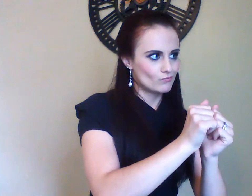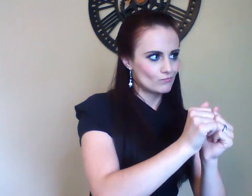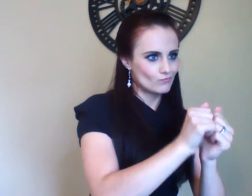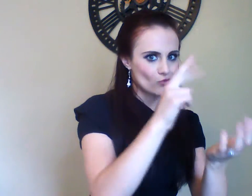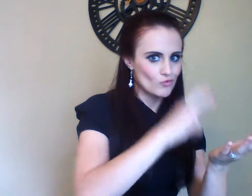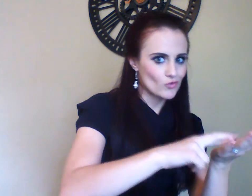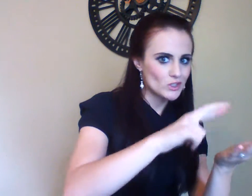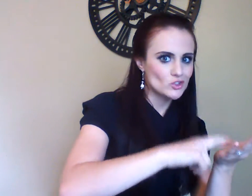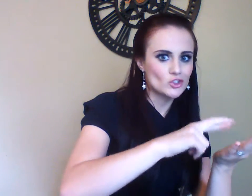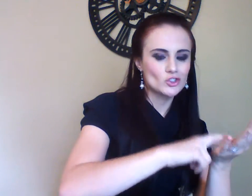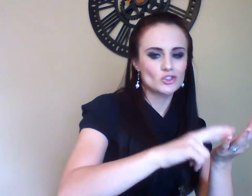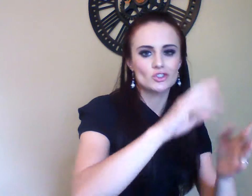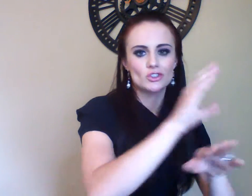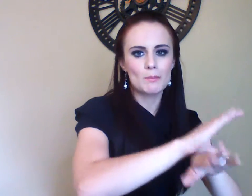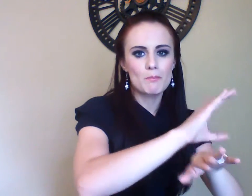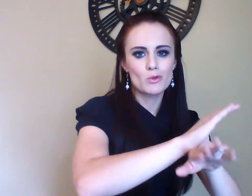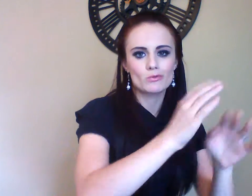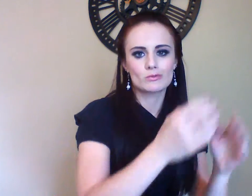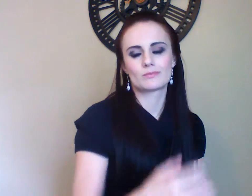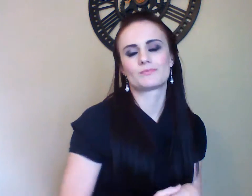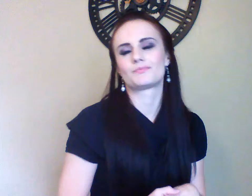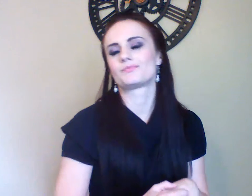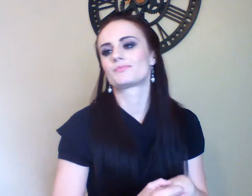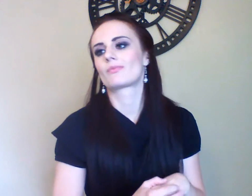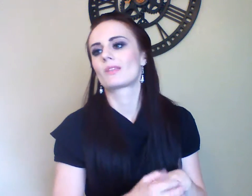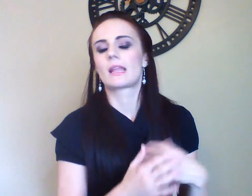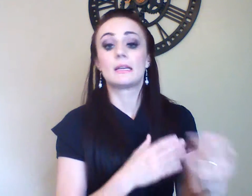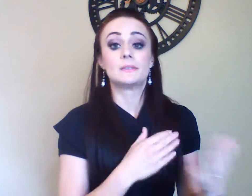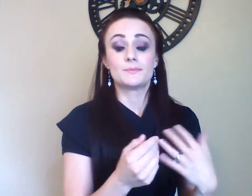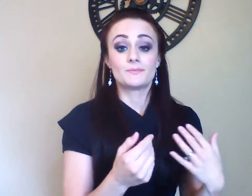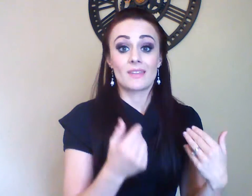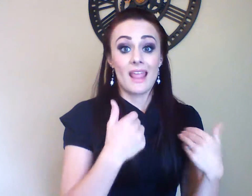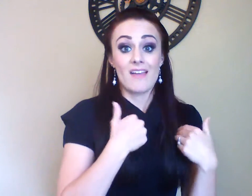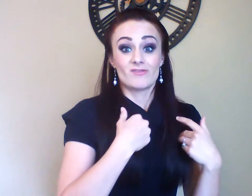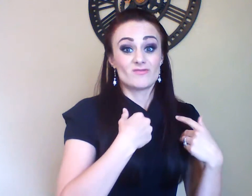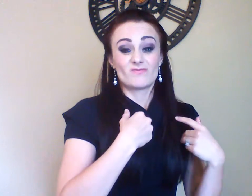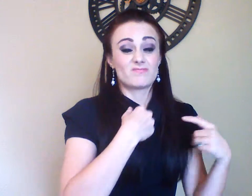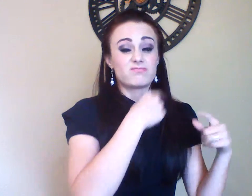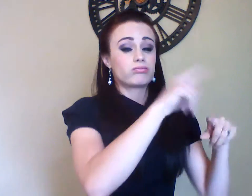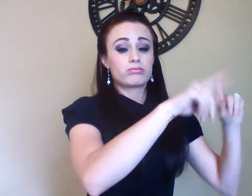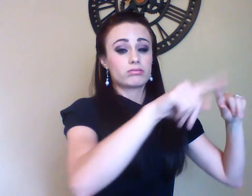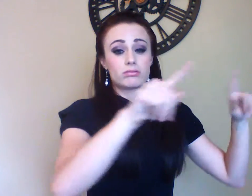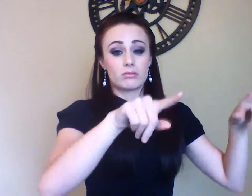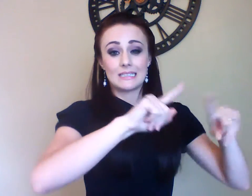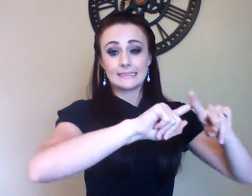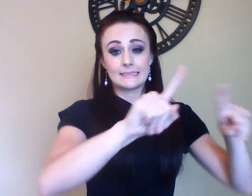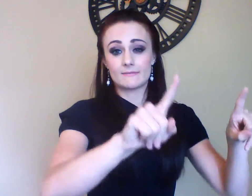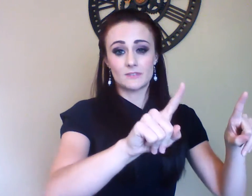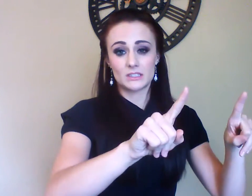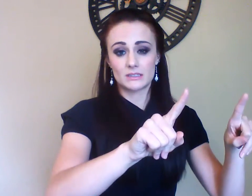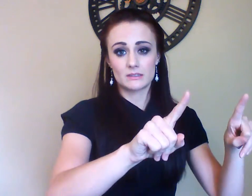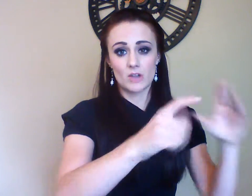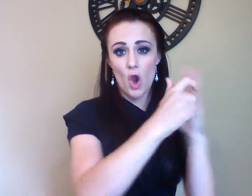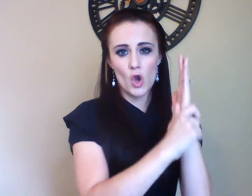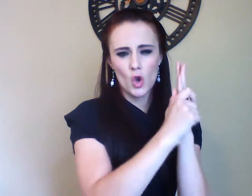their sources. So students usually come to class with an article that they've researched on the topic, and then I have all of